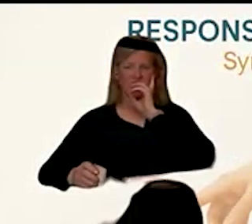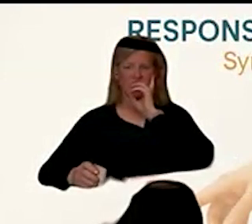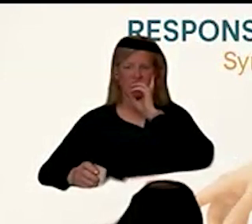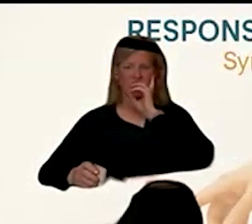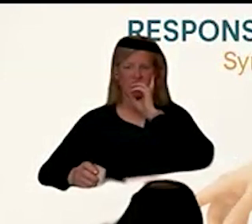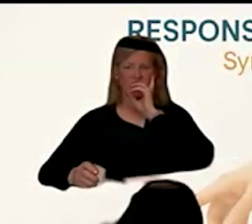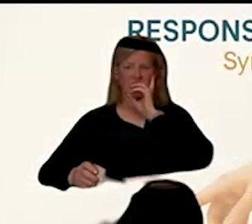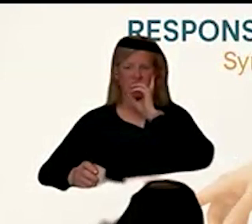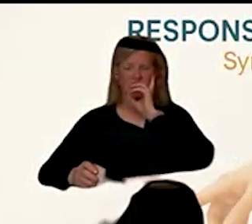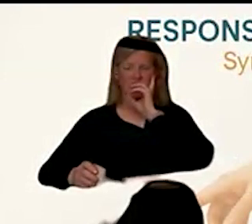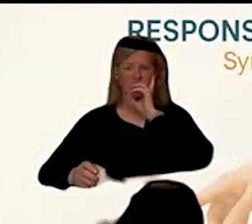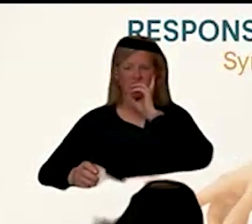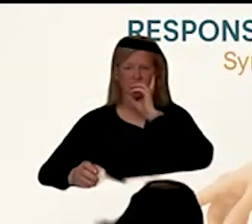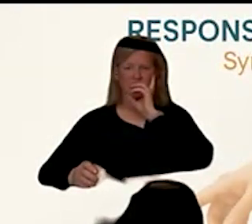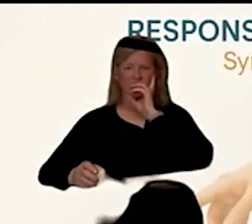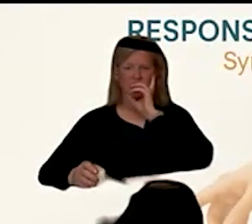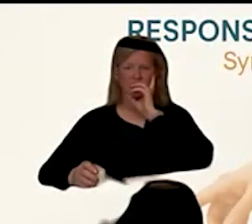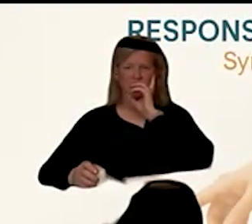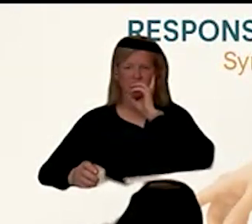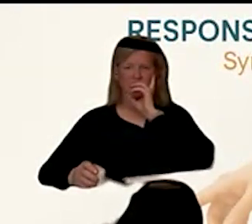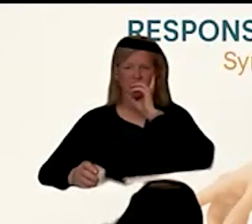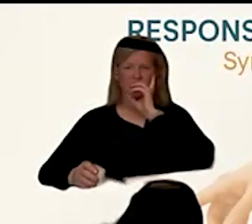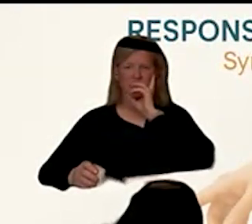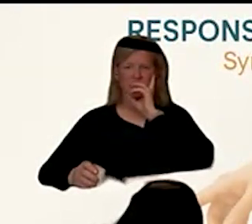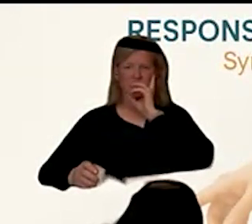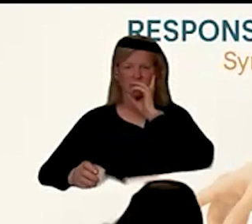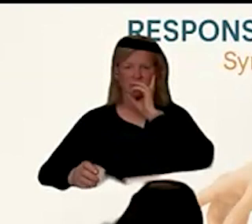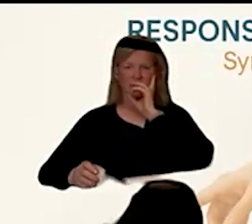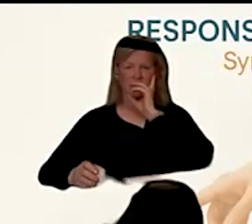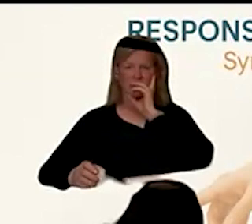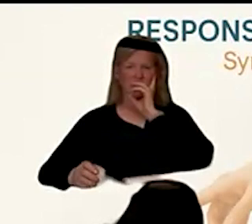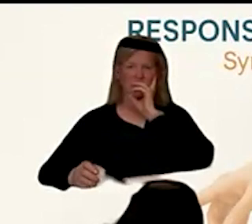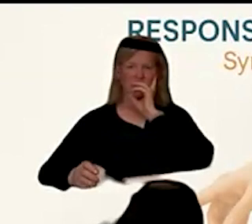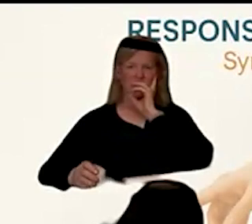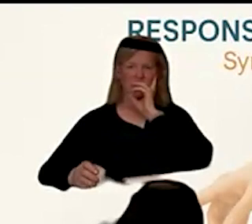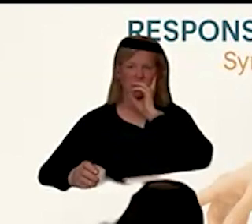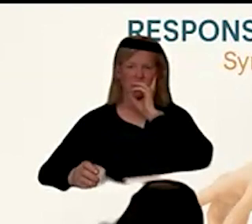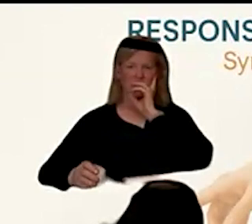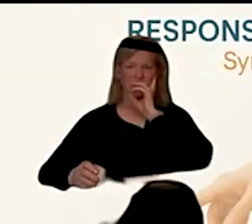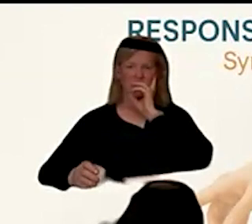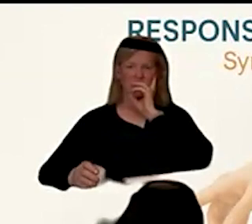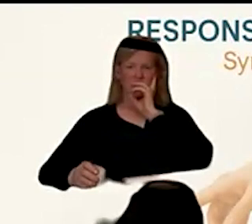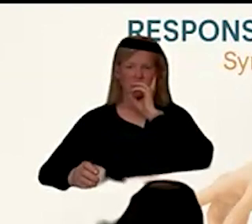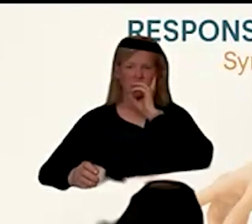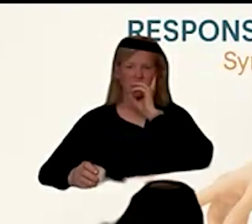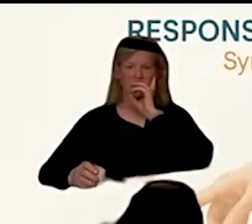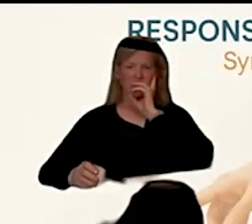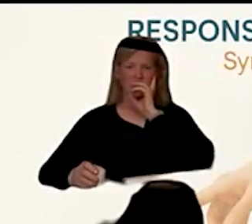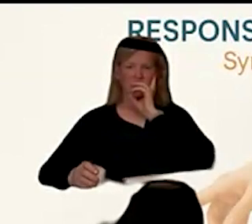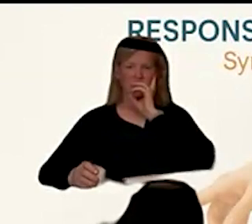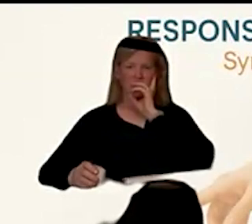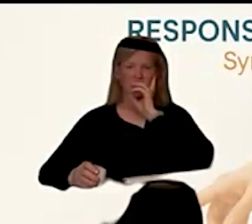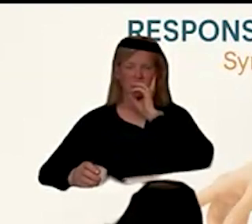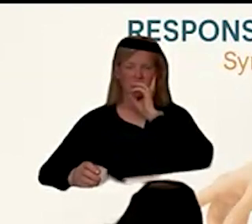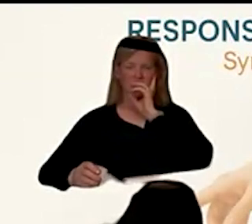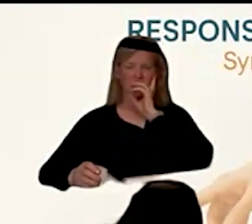interesting experiments are now done that try to shift the debate from this is data we found in the wild, so we used it to train the